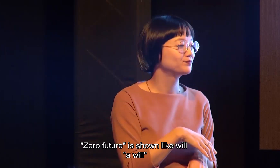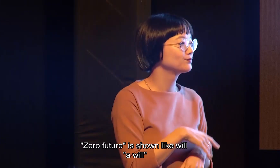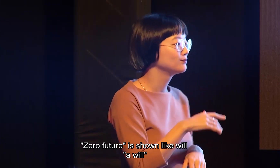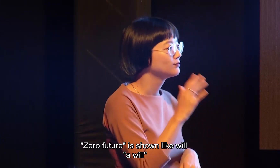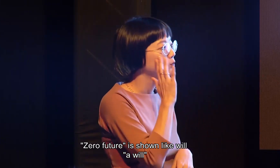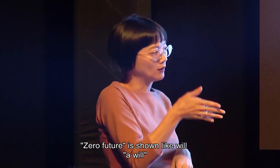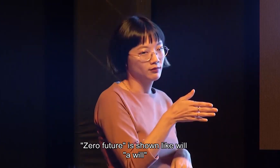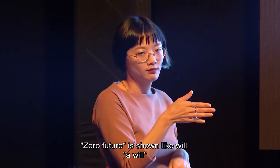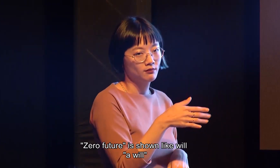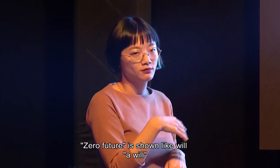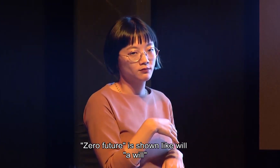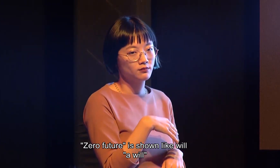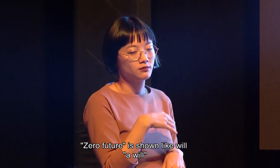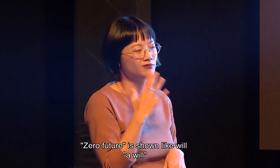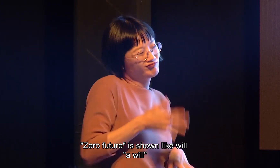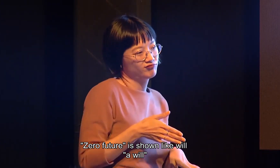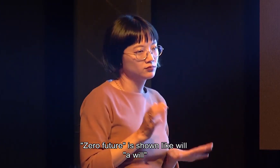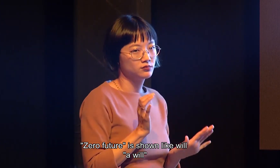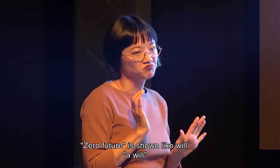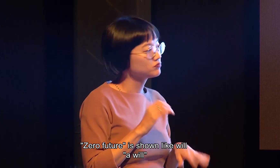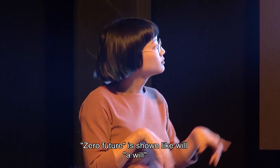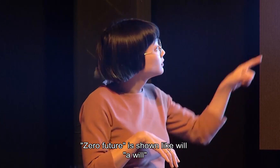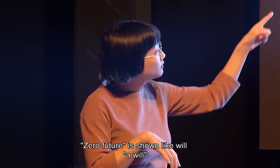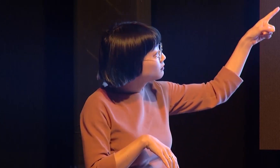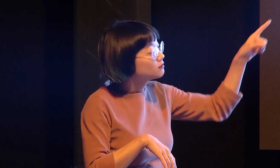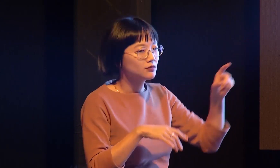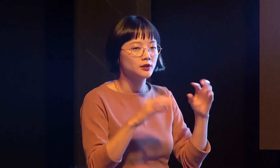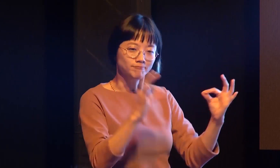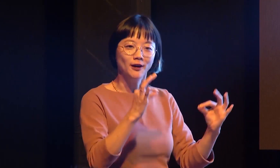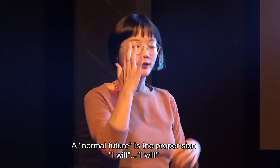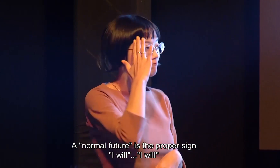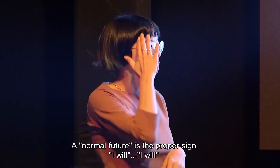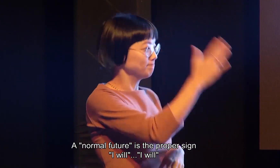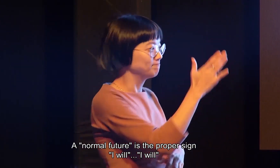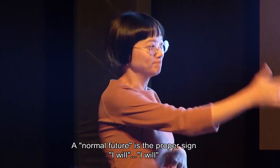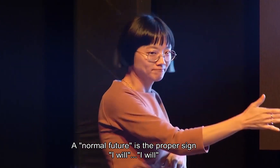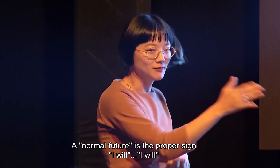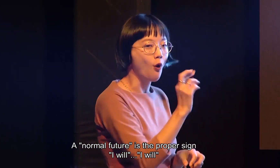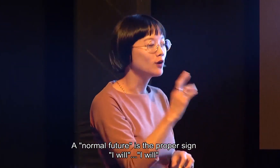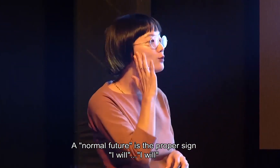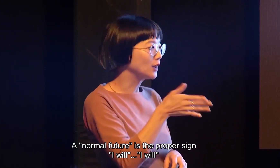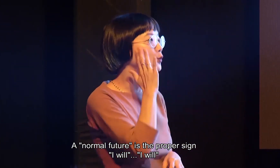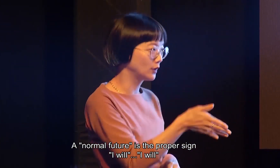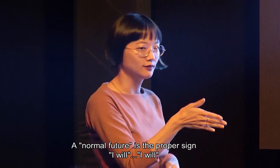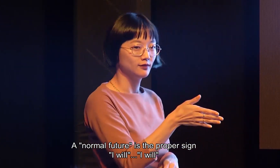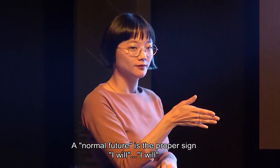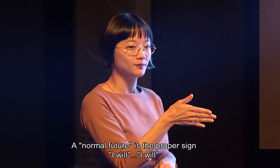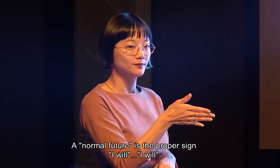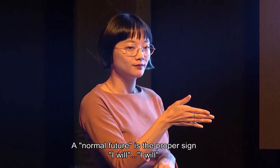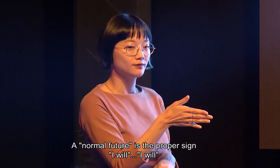Zero future is shown like will. I will. A normal future is the proper sign. I will. I will.